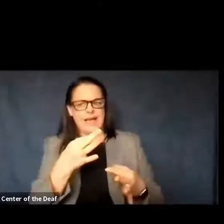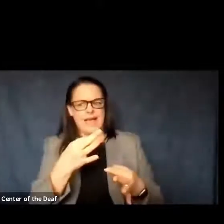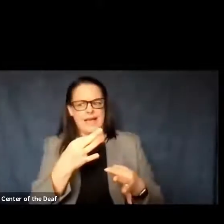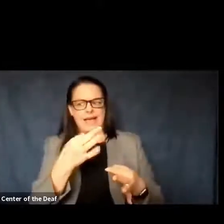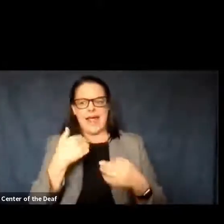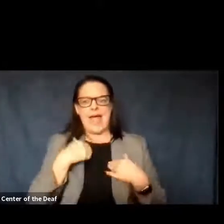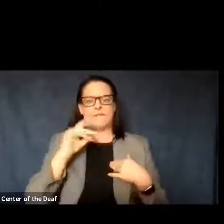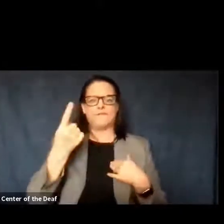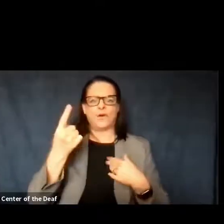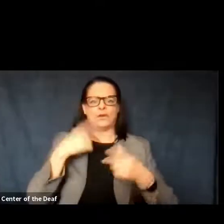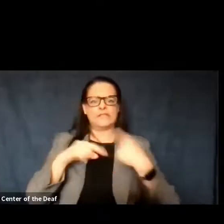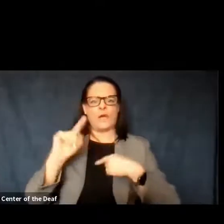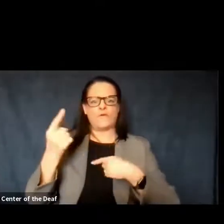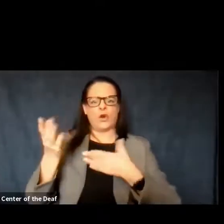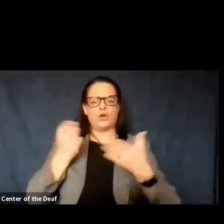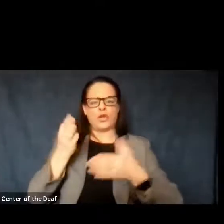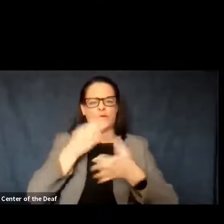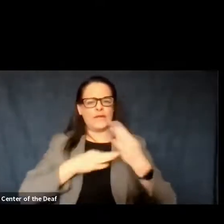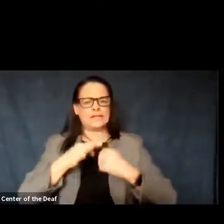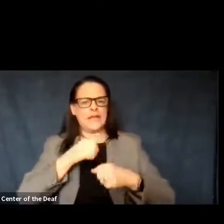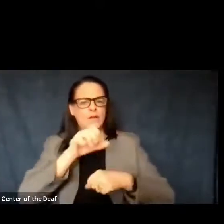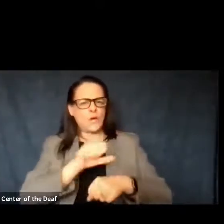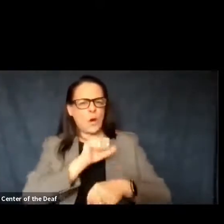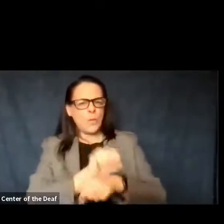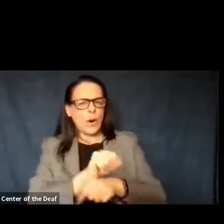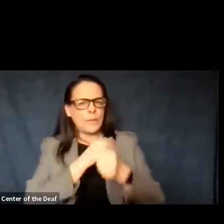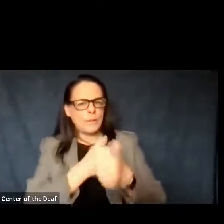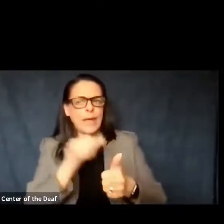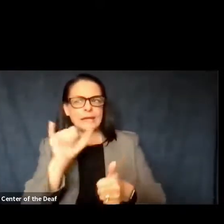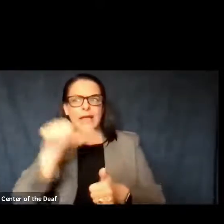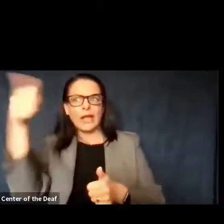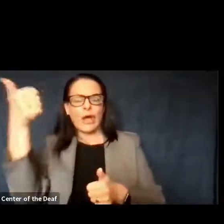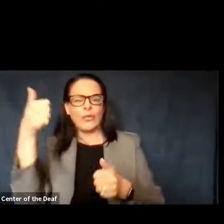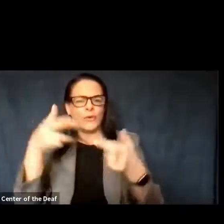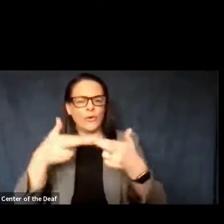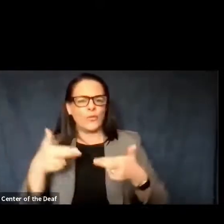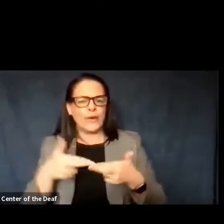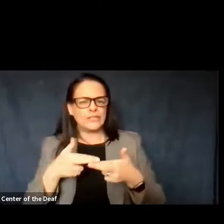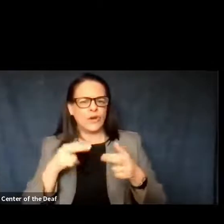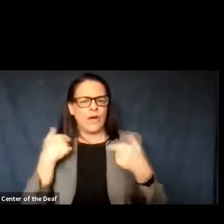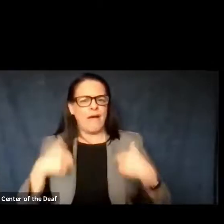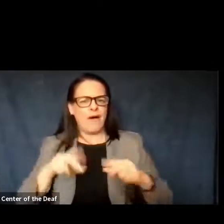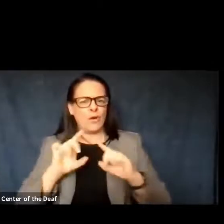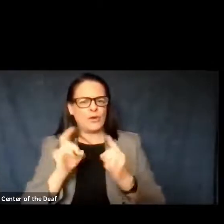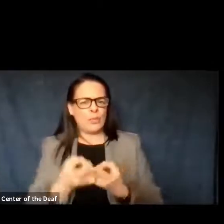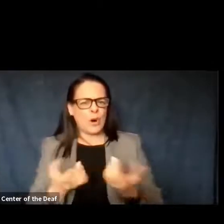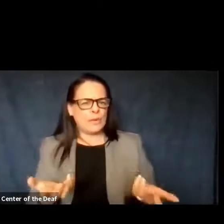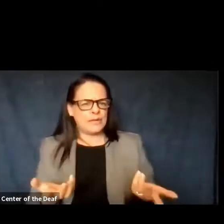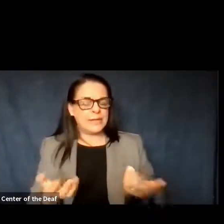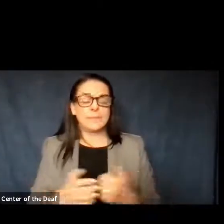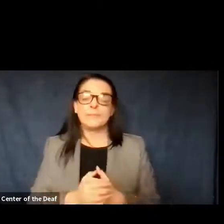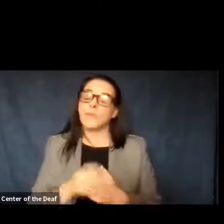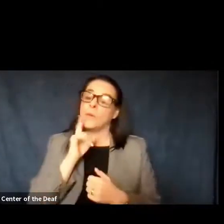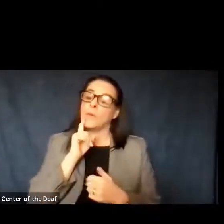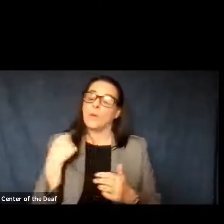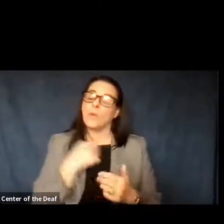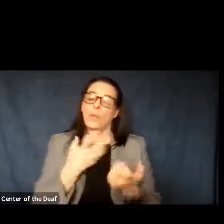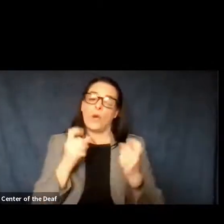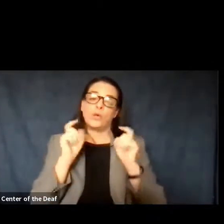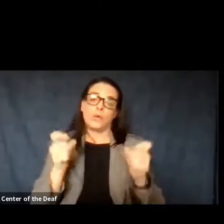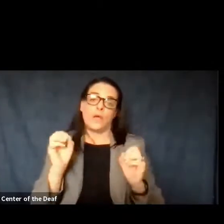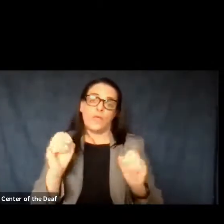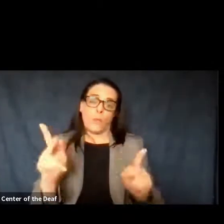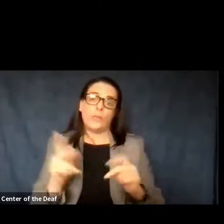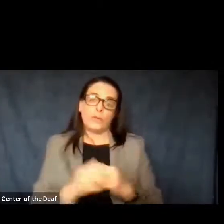first come, first serve instead of appointment-based like some other regional health departments? That was really wanting to provide opportunities